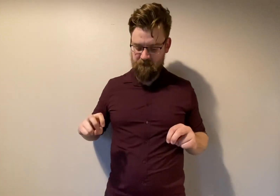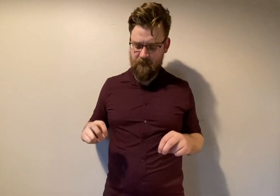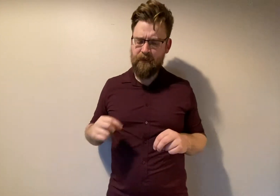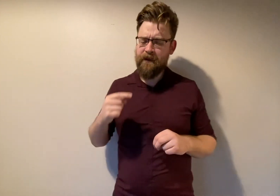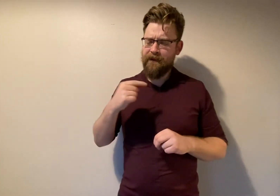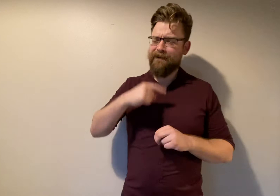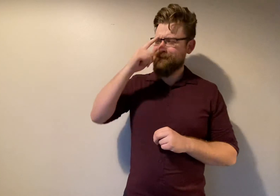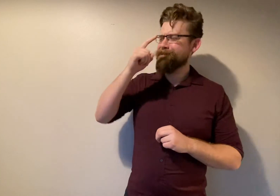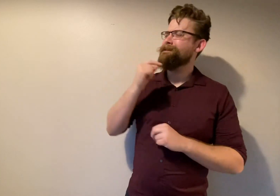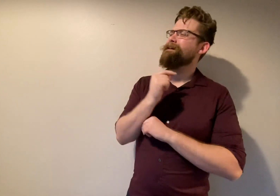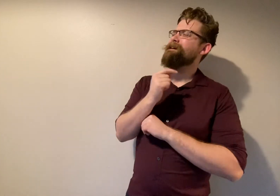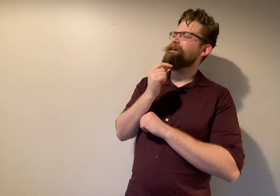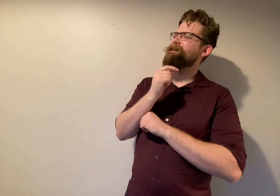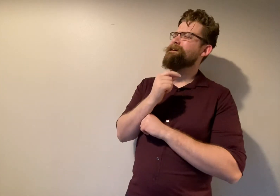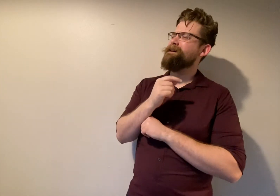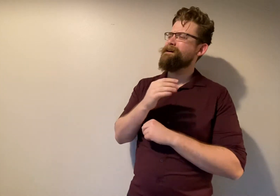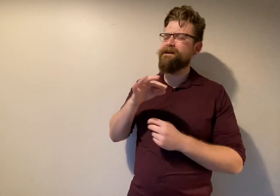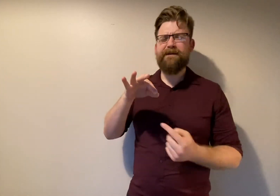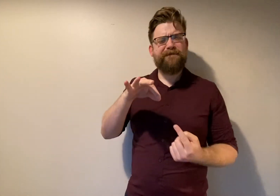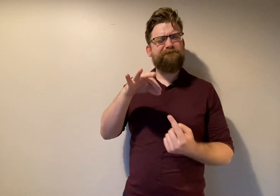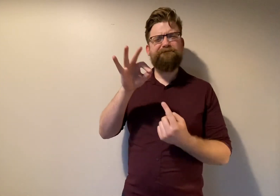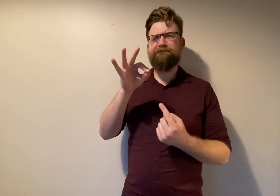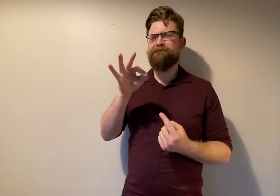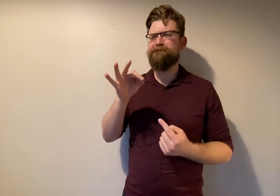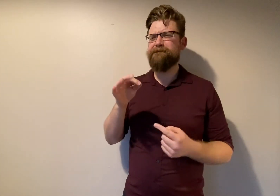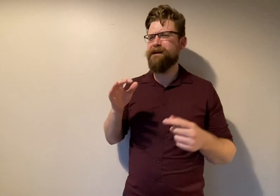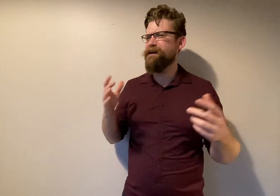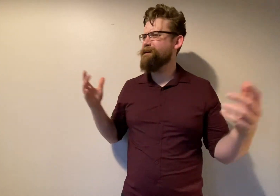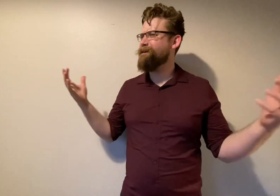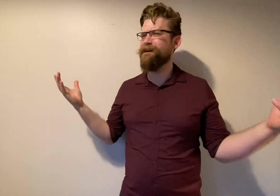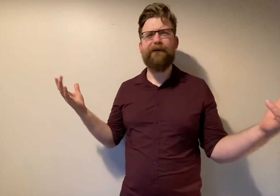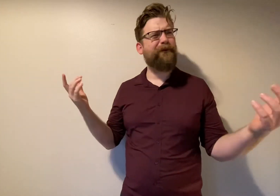room, behind a curtain that was hung up there, and watched what would happen.